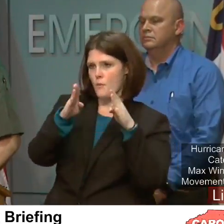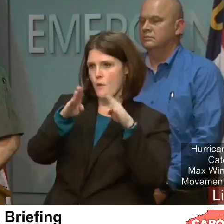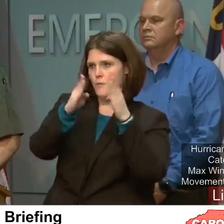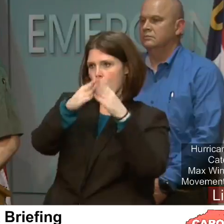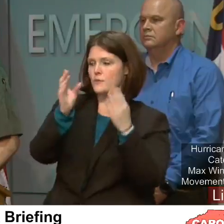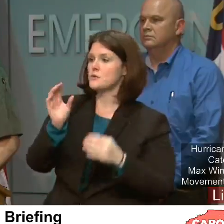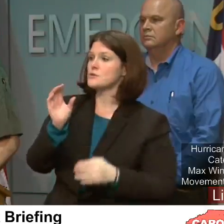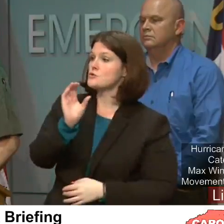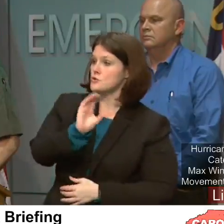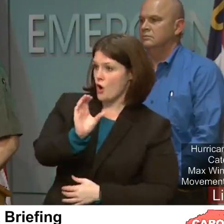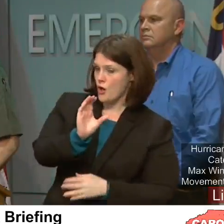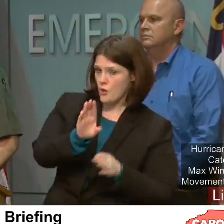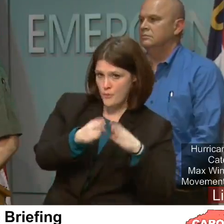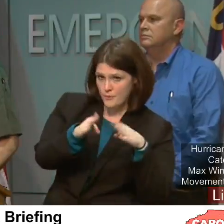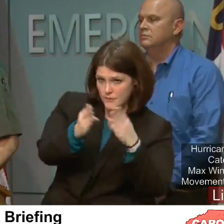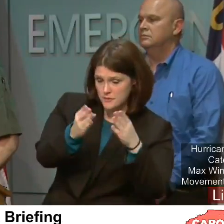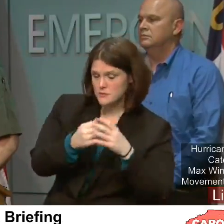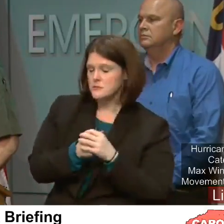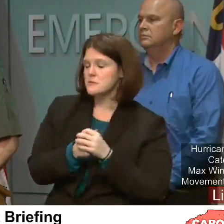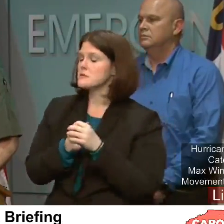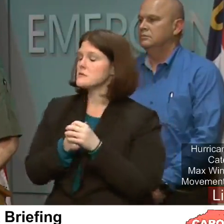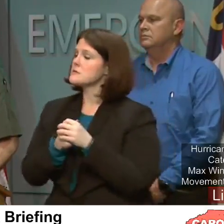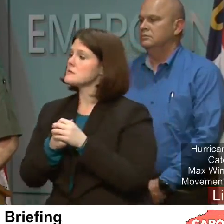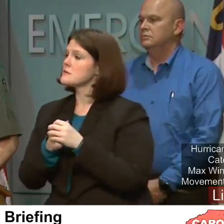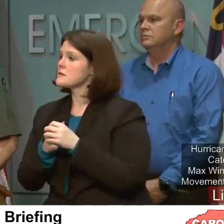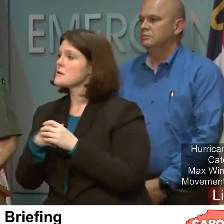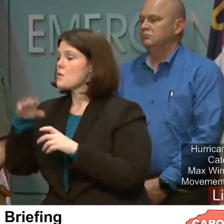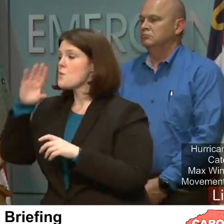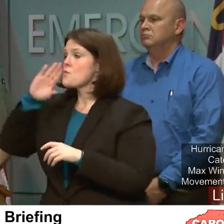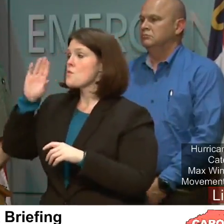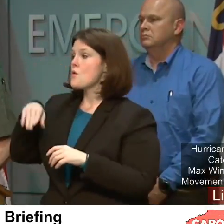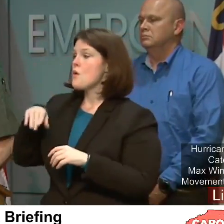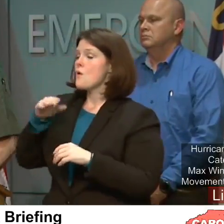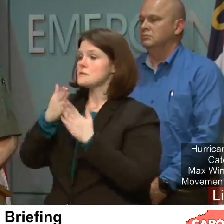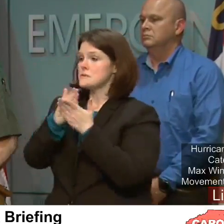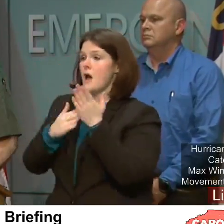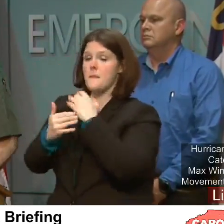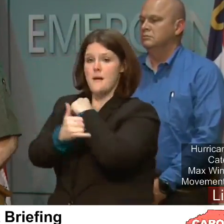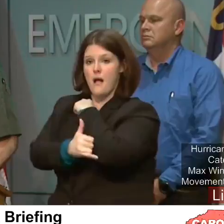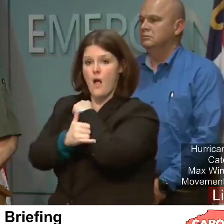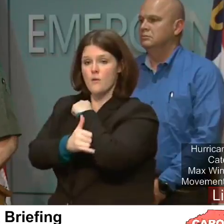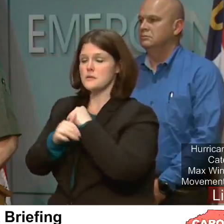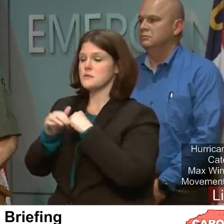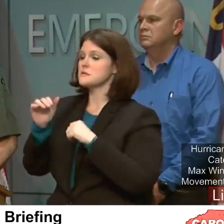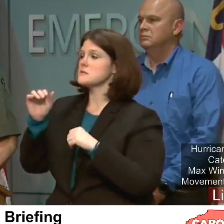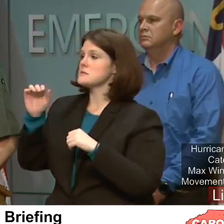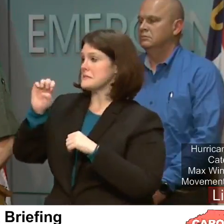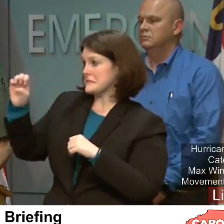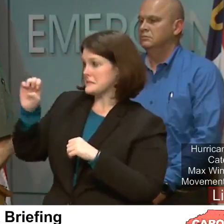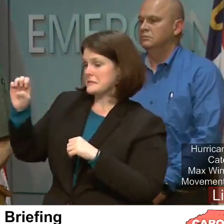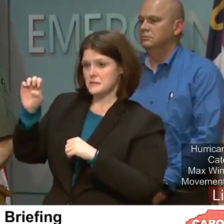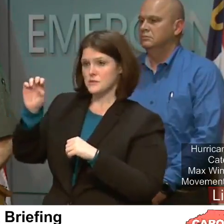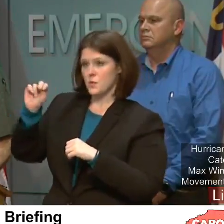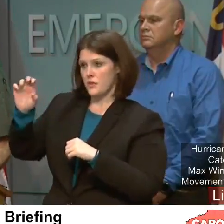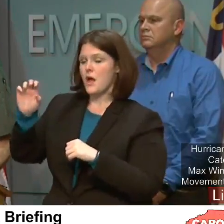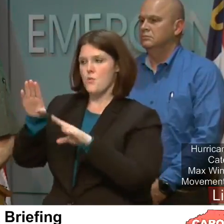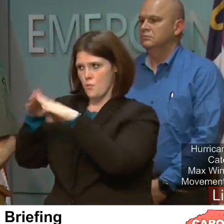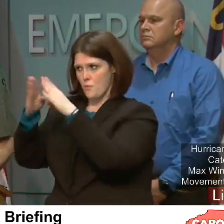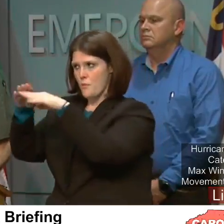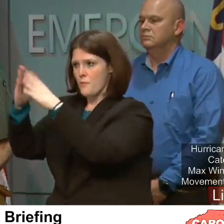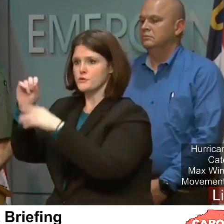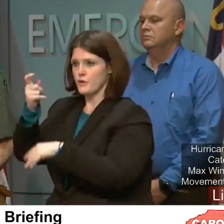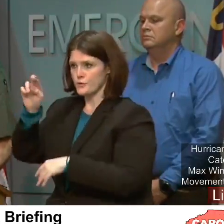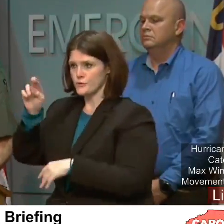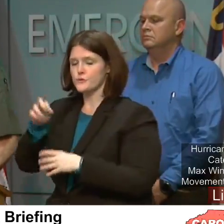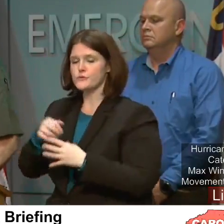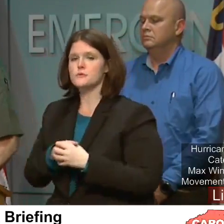in Charlotte today, and so and then we know that some of the counties in the eastern part of the state have also opened shelters.